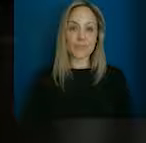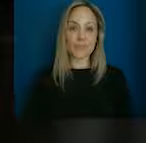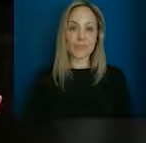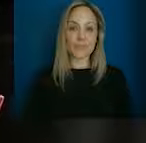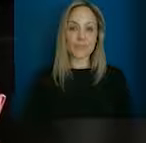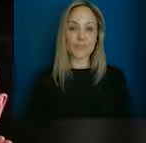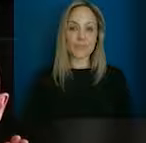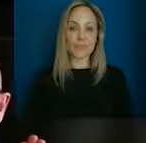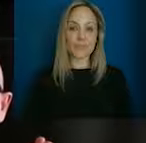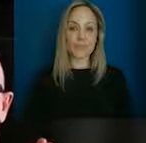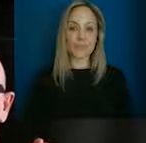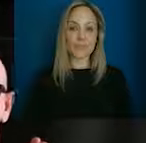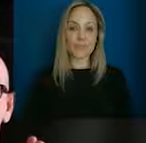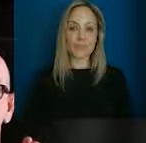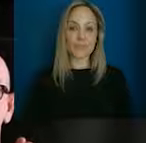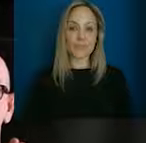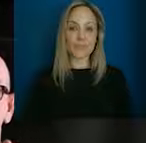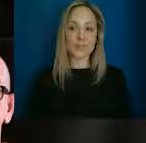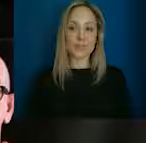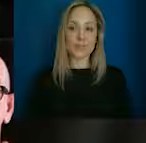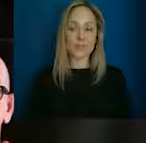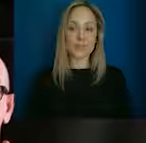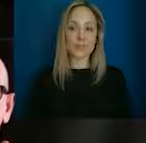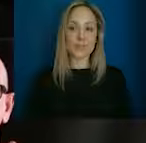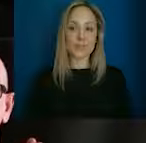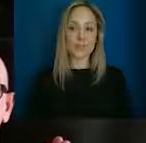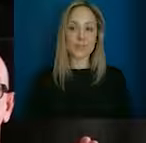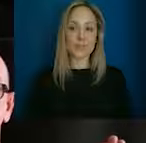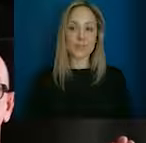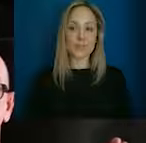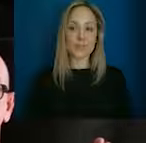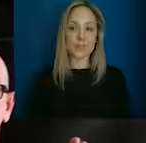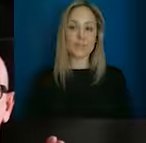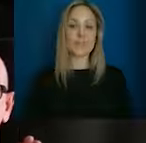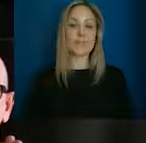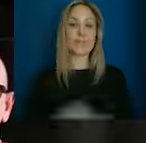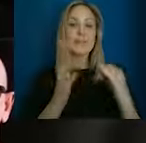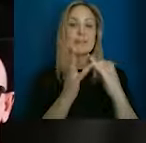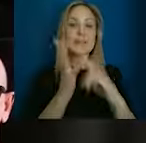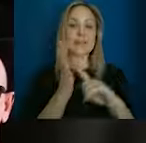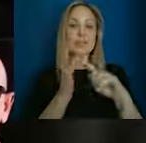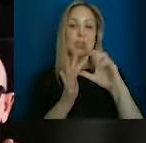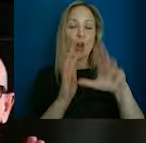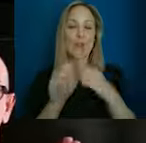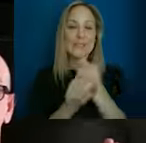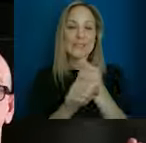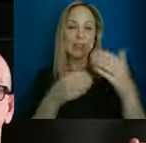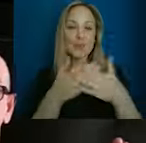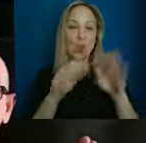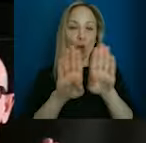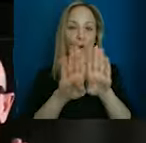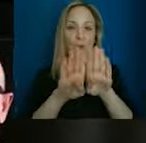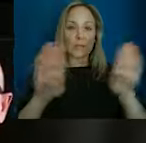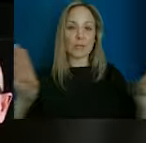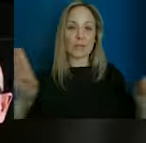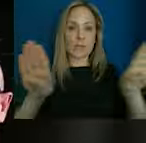A sign for sliding doors, which can be two doors opening at once or only one door sliding in a